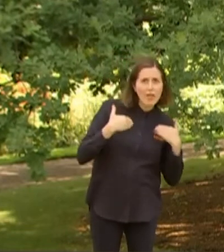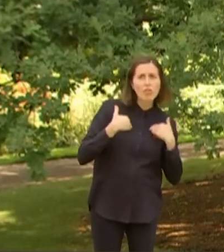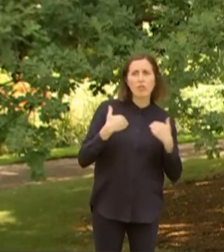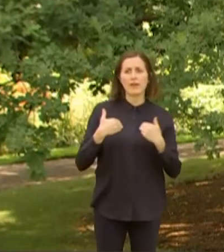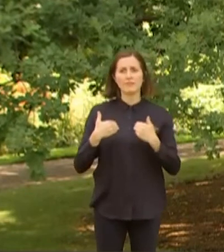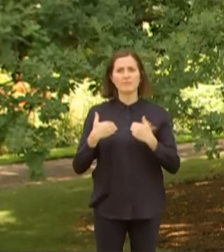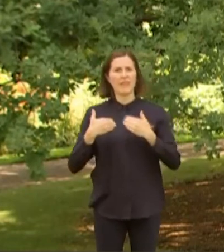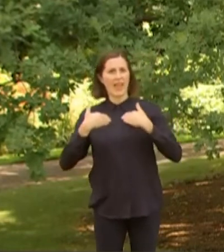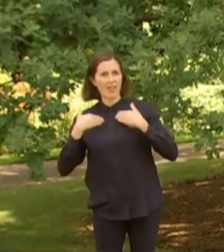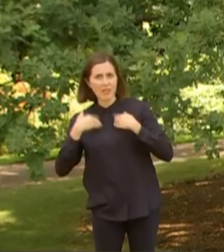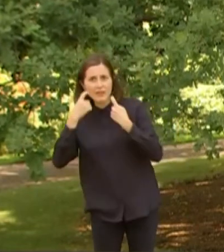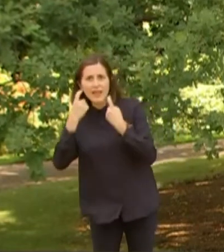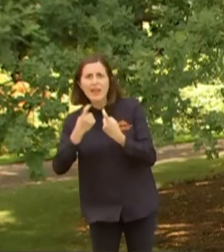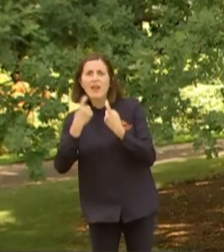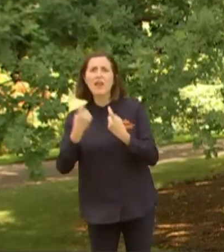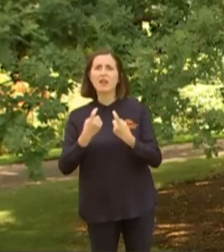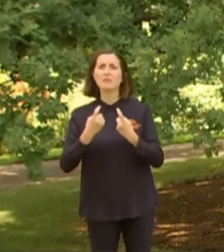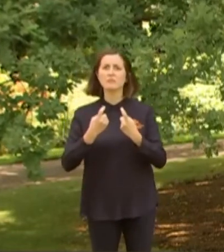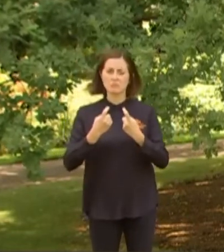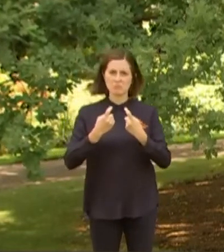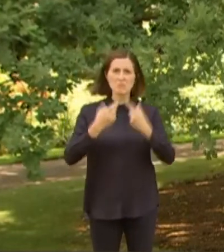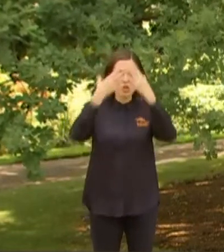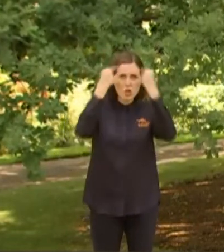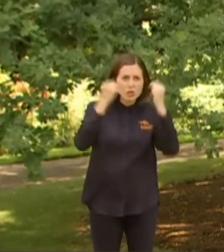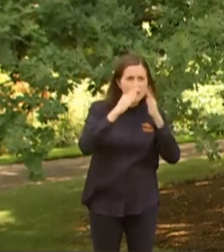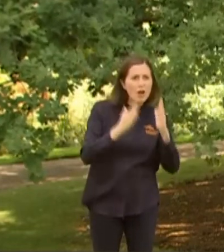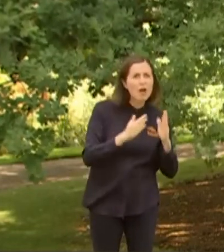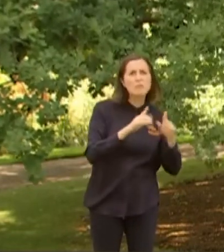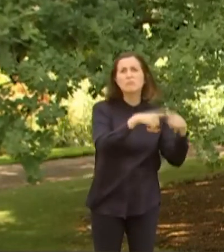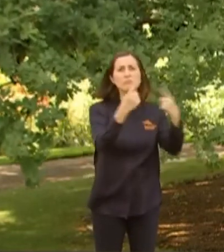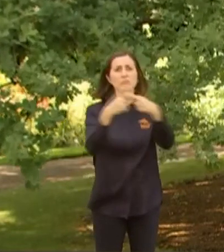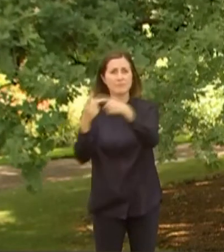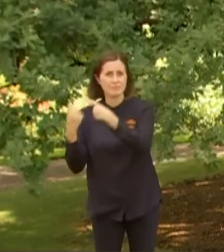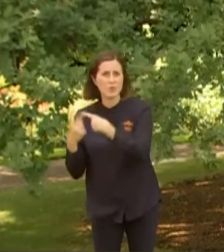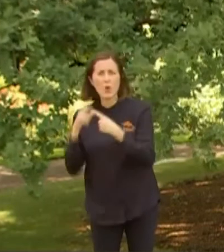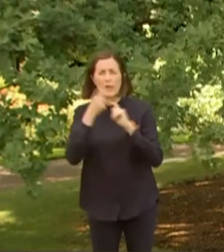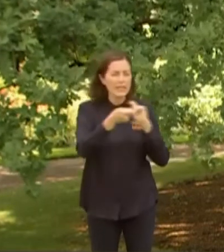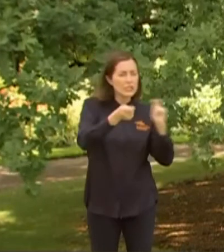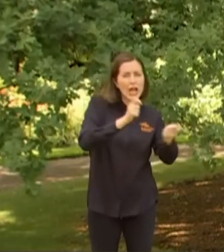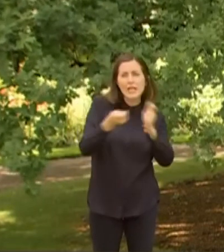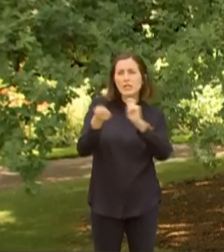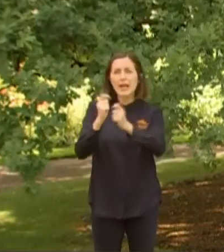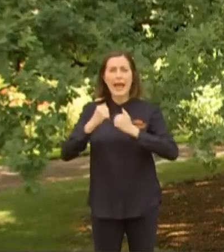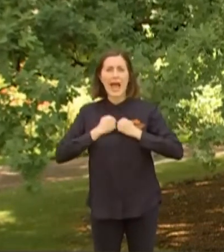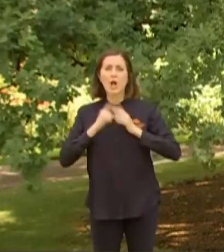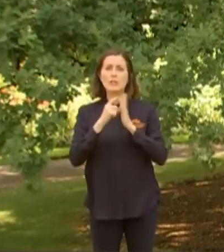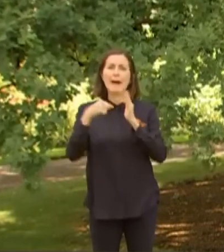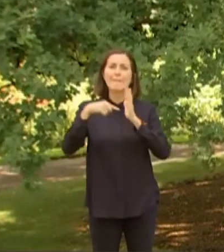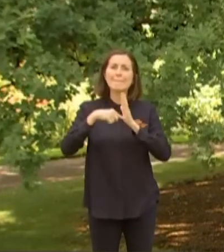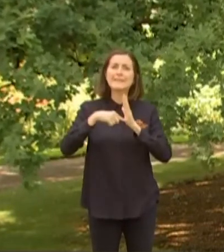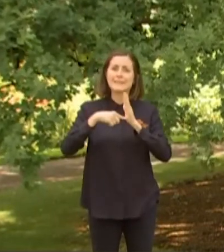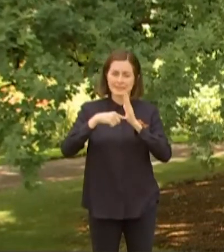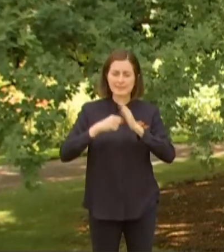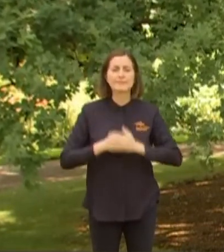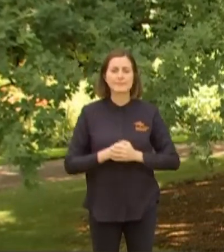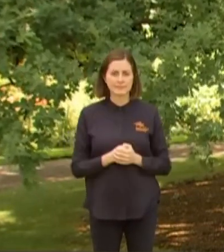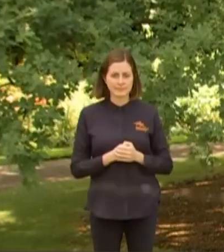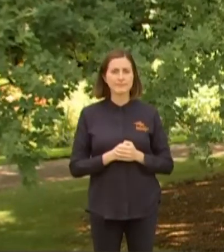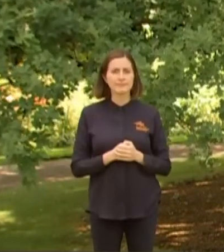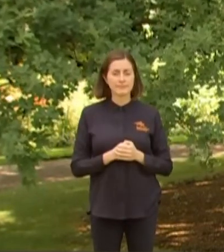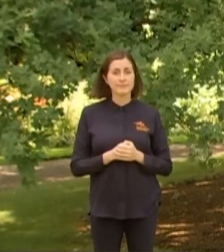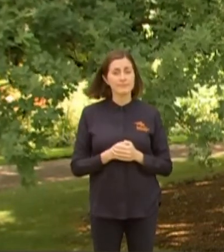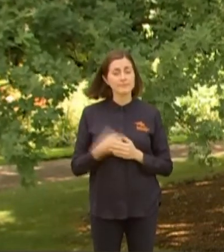but also come out of this pandemic. It's ongoing management and of course trying to catch up in some areas where the